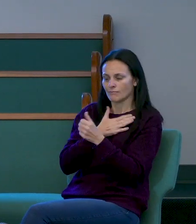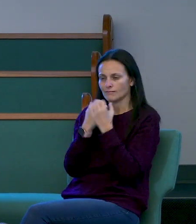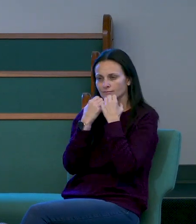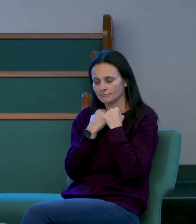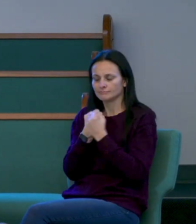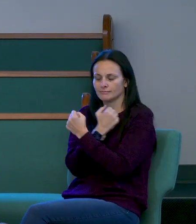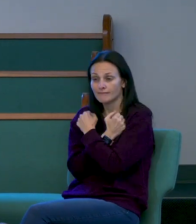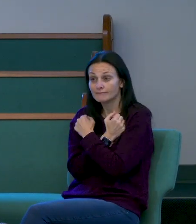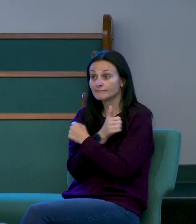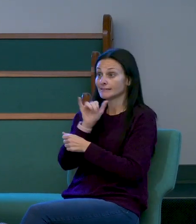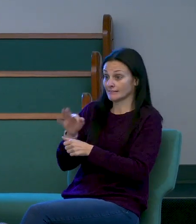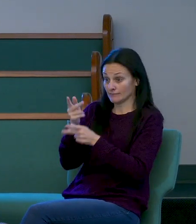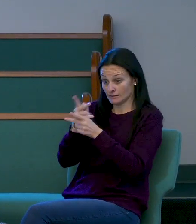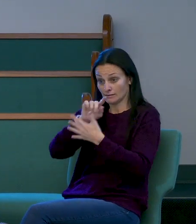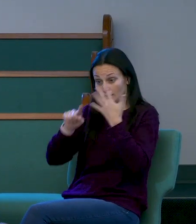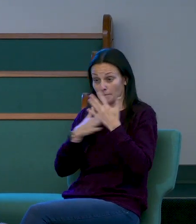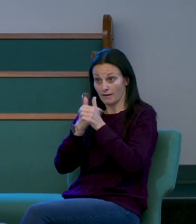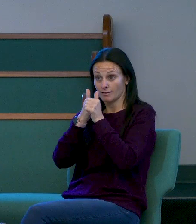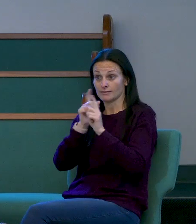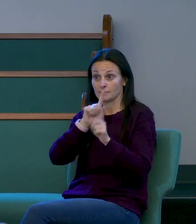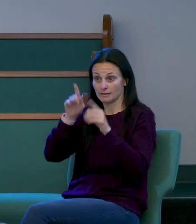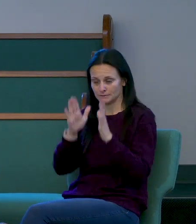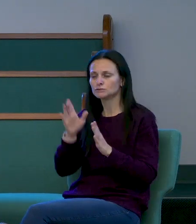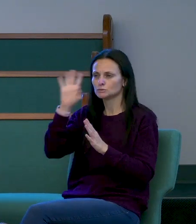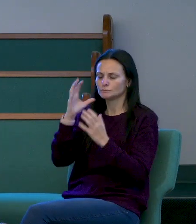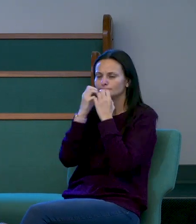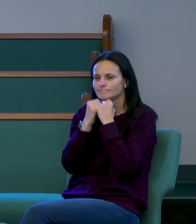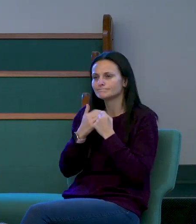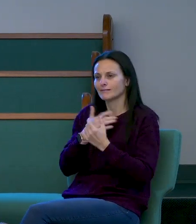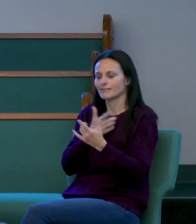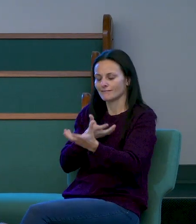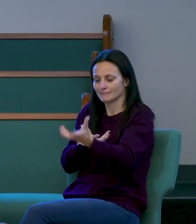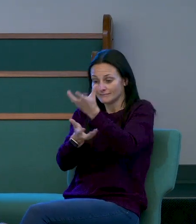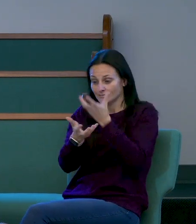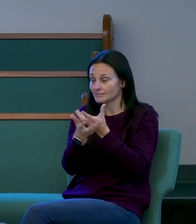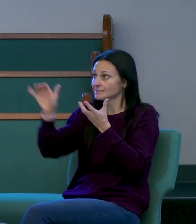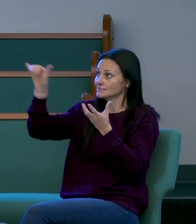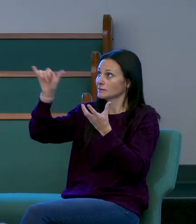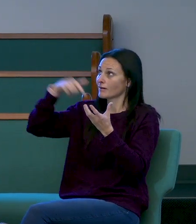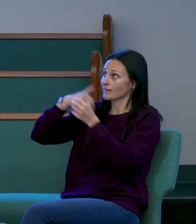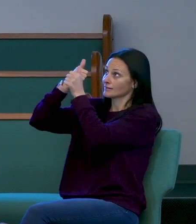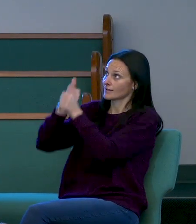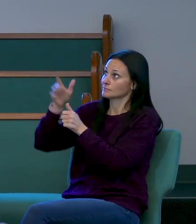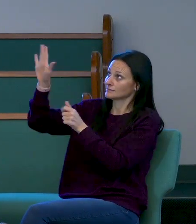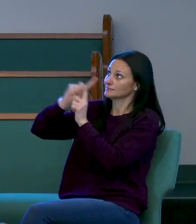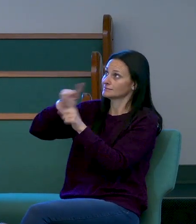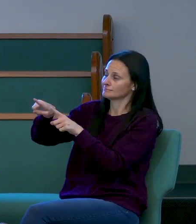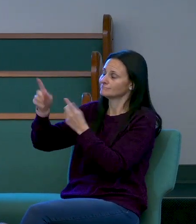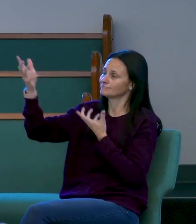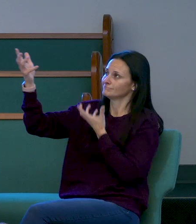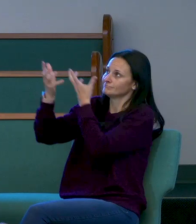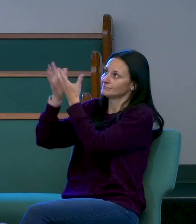If you keep my commandments, you will abide in my love, just as I have kept my Father's commandments and abide in his